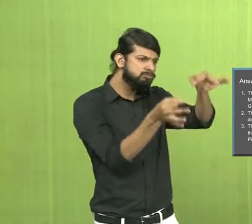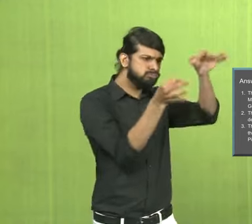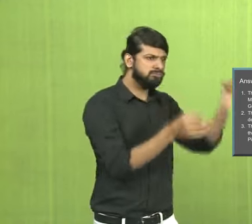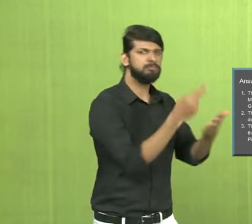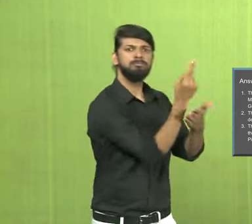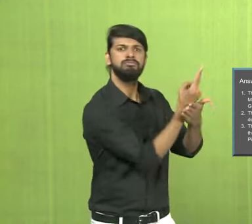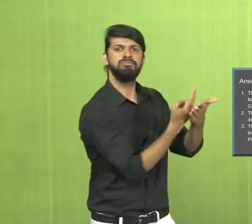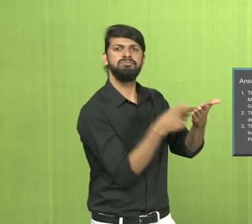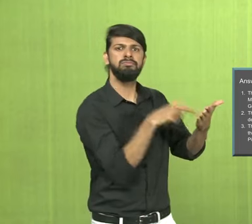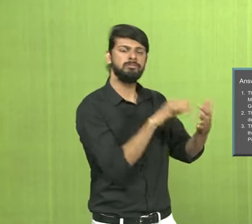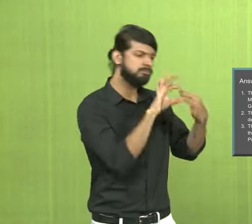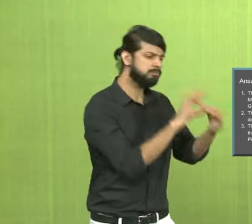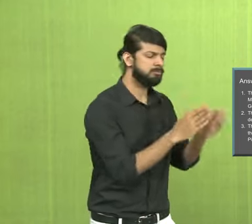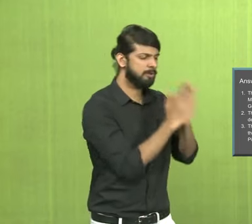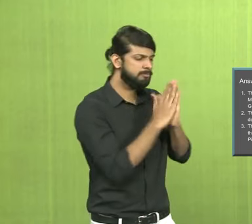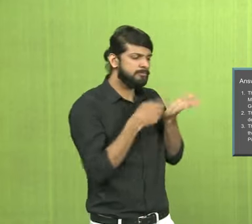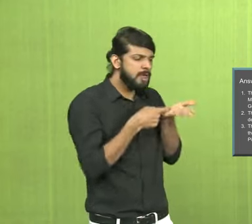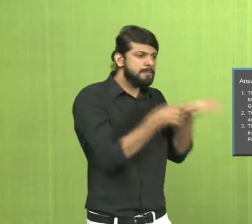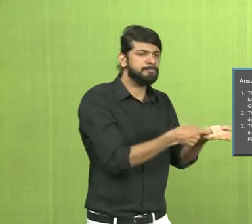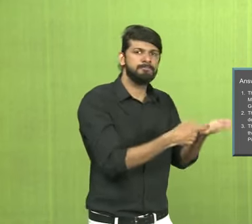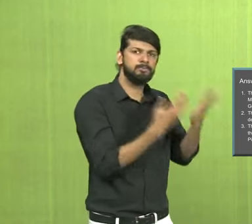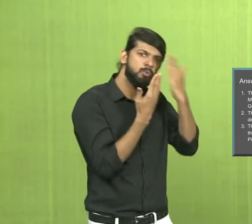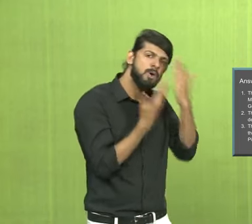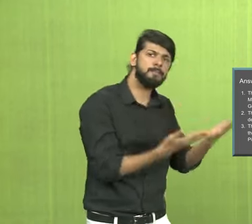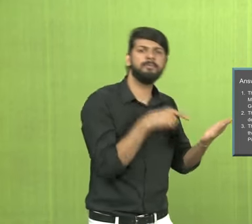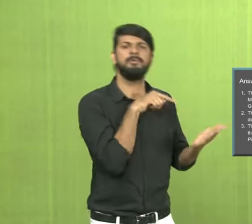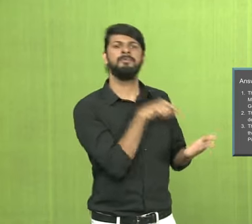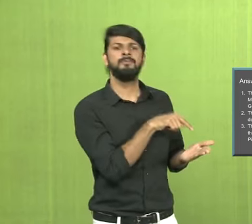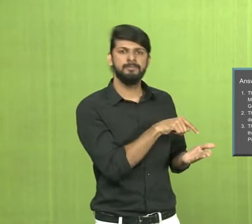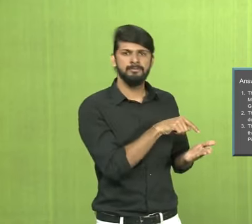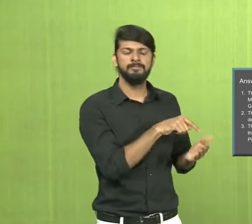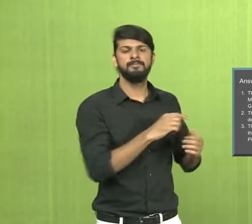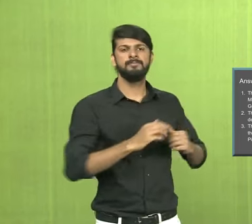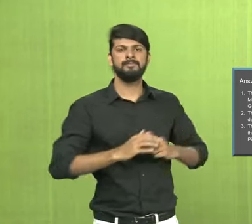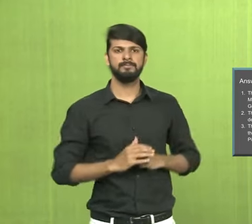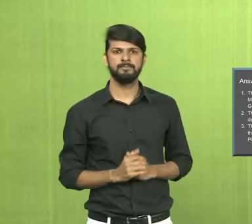and since the paintings are dedications to the local god, they are known as Pithora paintings.